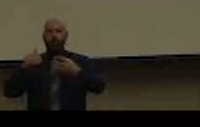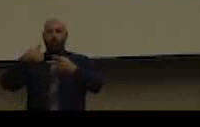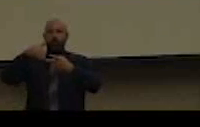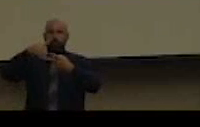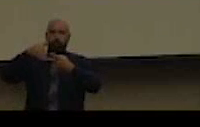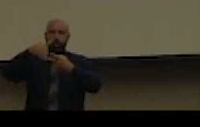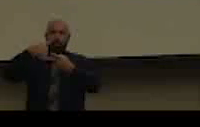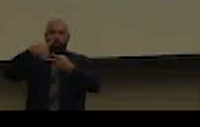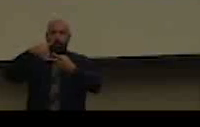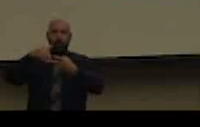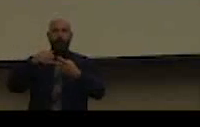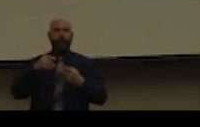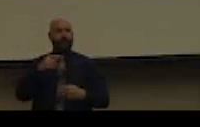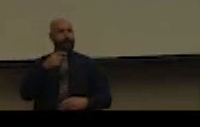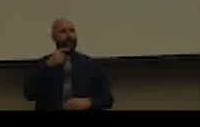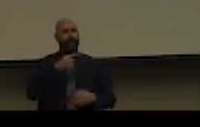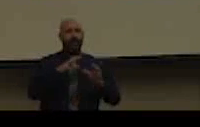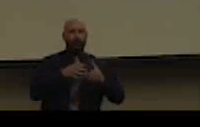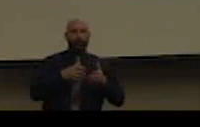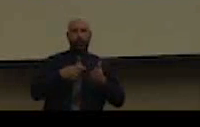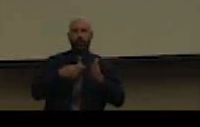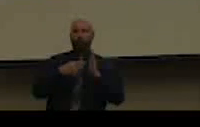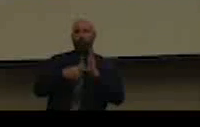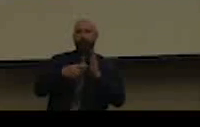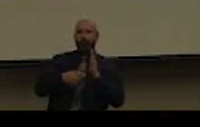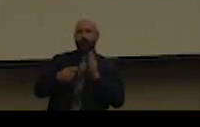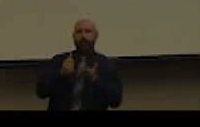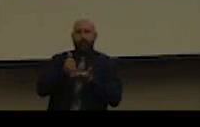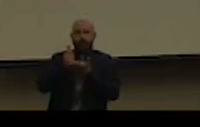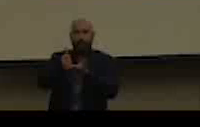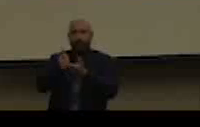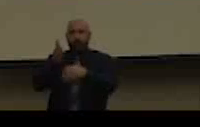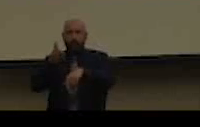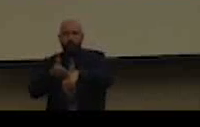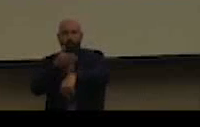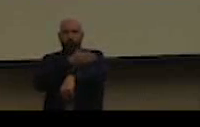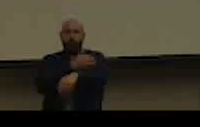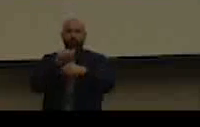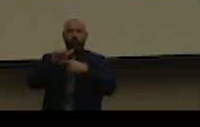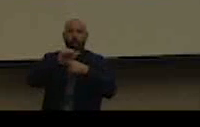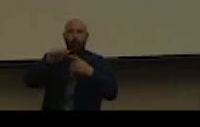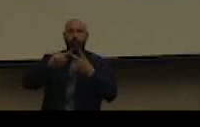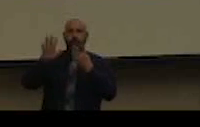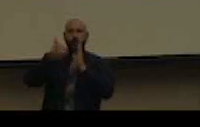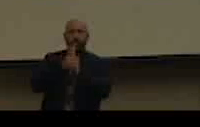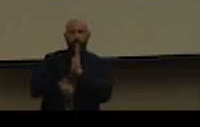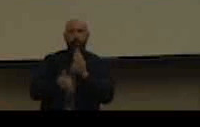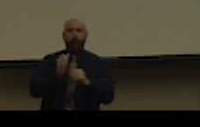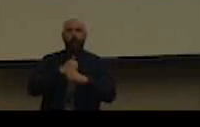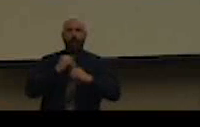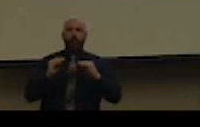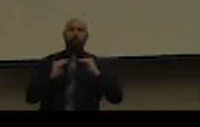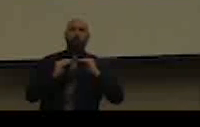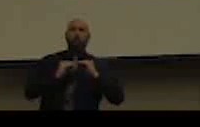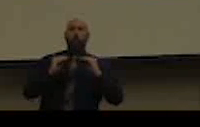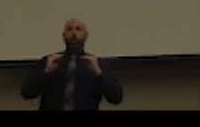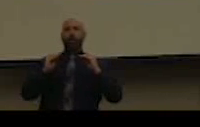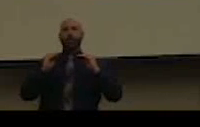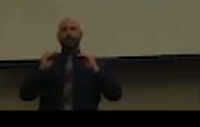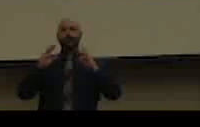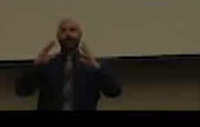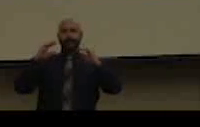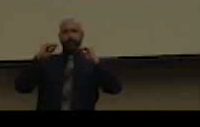to just help them build up their practice, build up their skill, make that a more instructionally sound center to